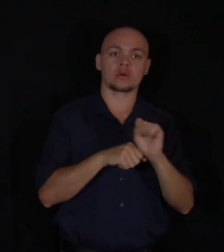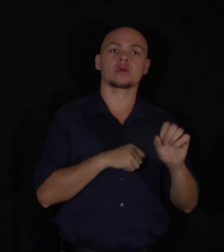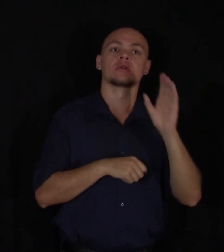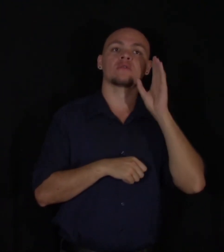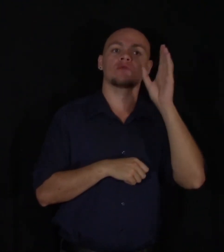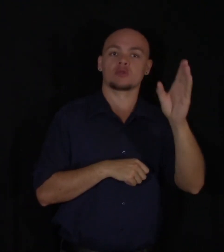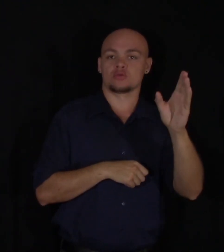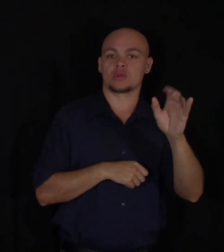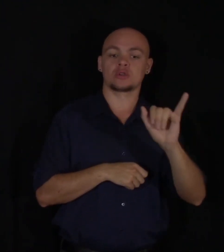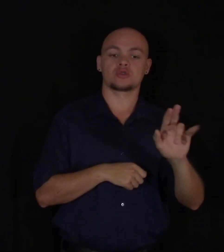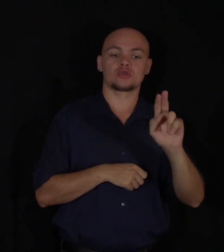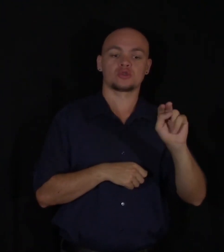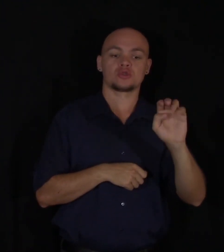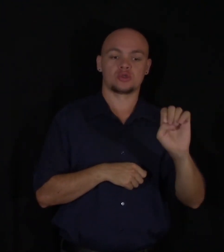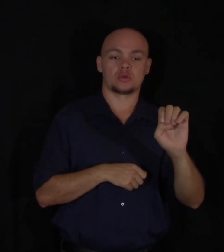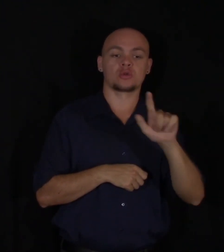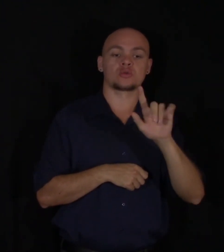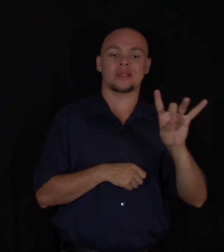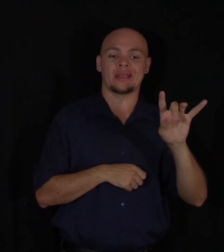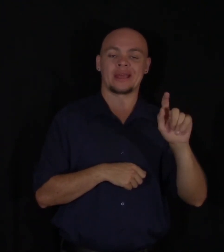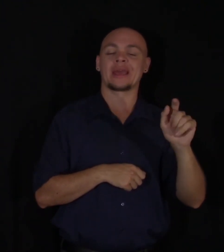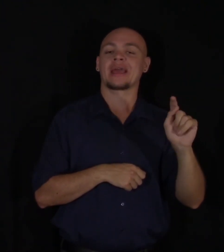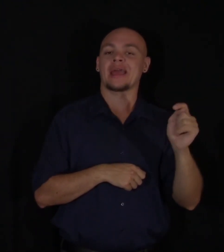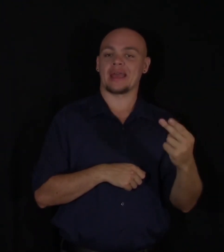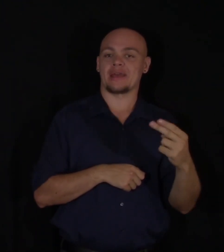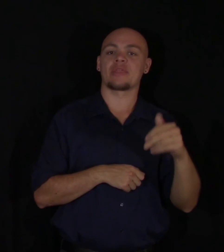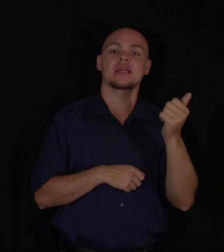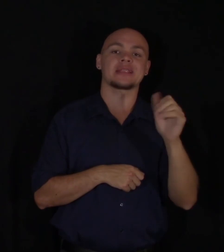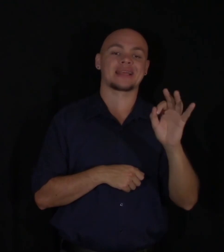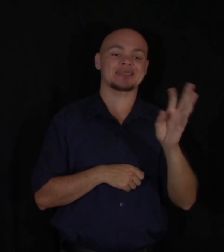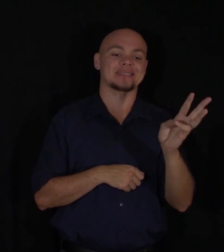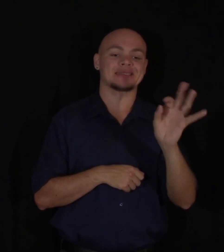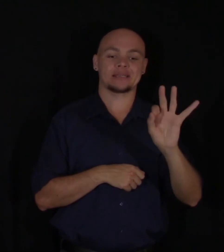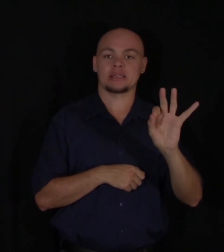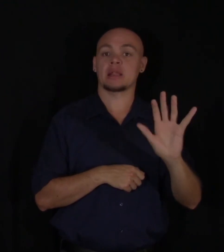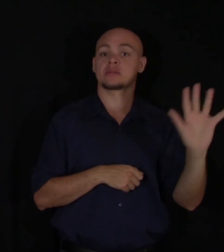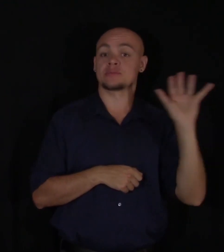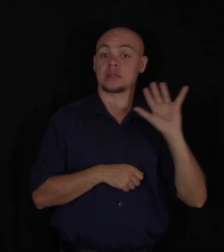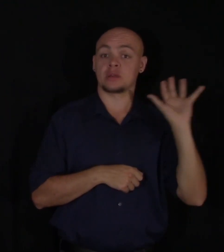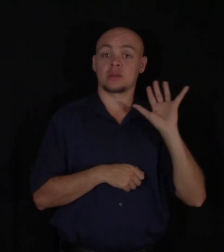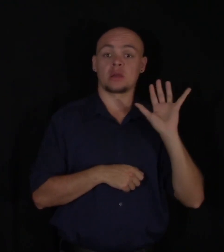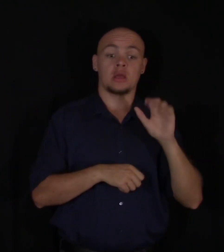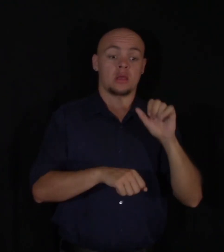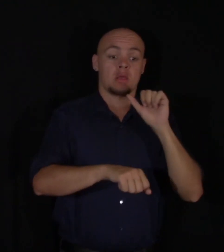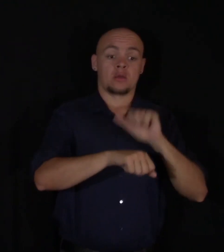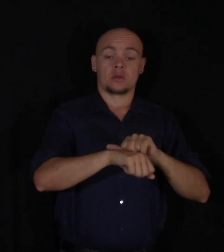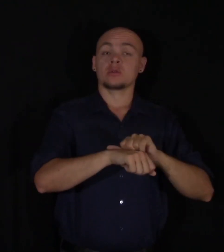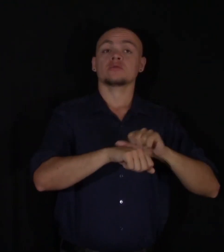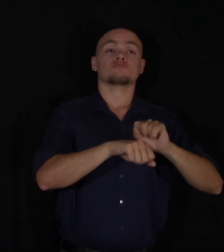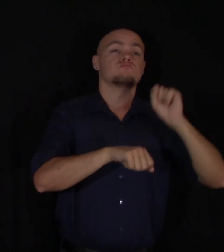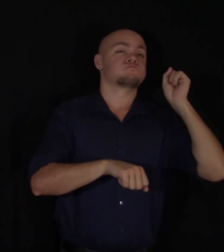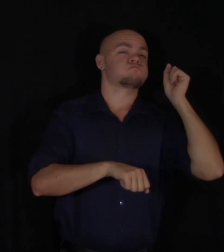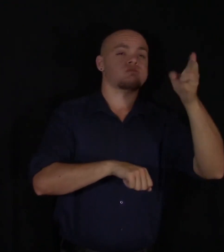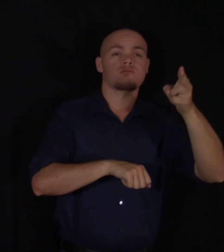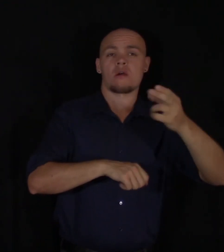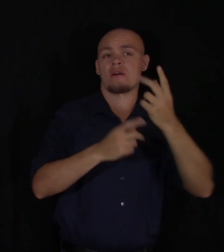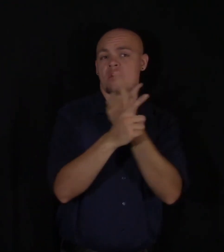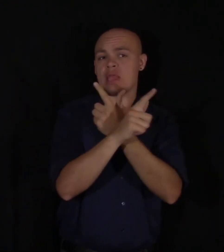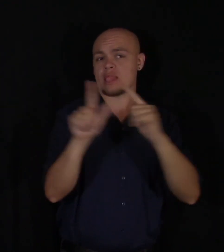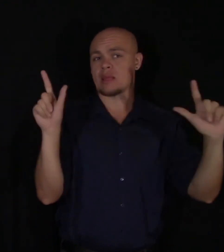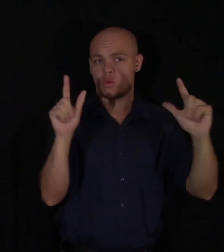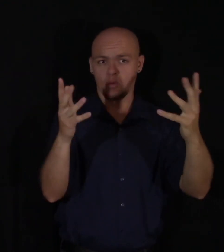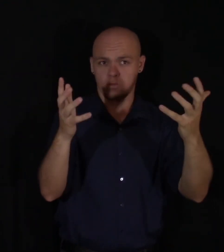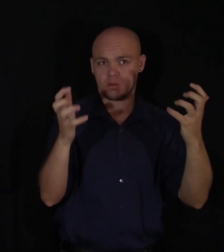28th, 1969, by the brick of our ancestor who literally threw the stone of liberation.